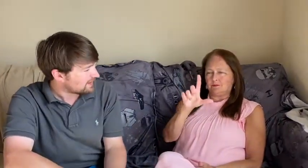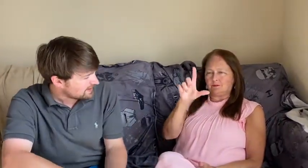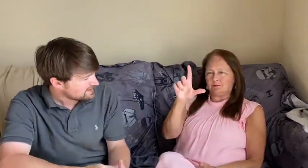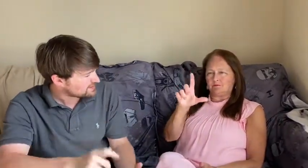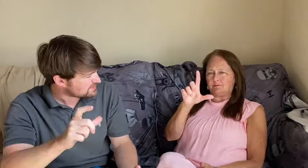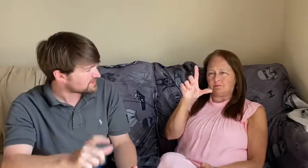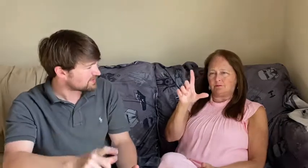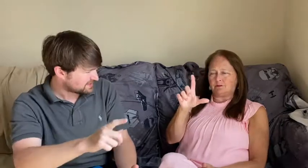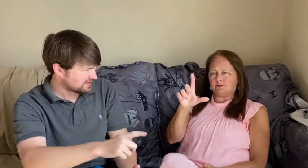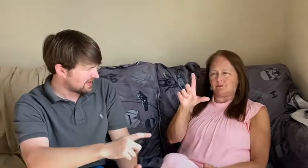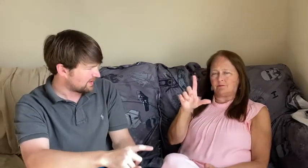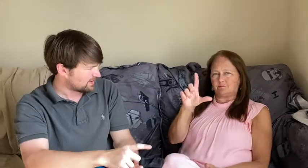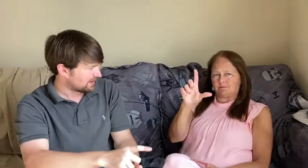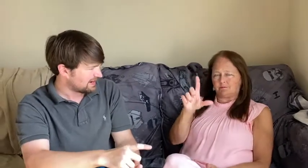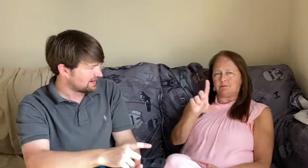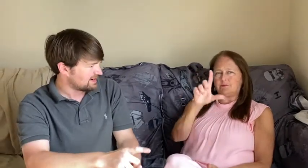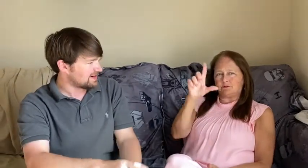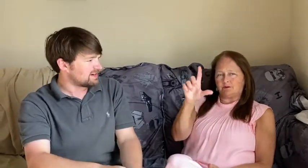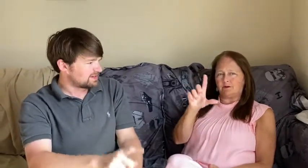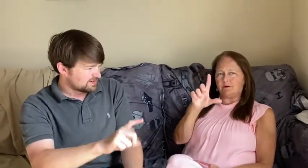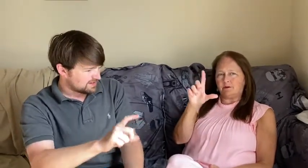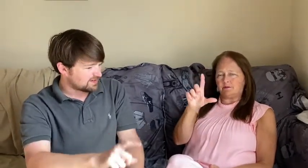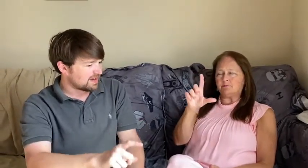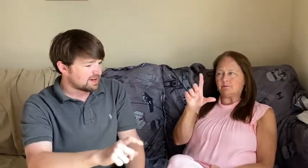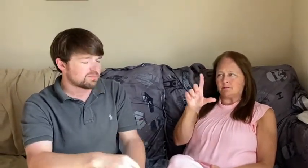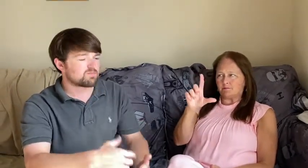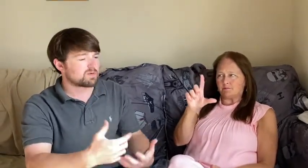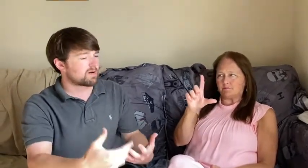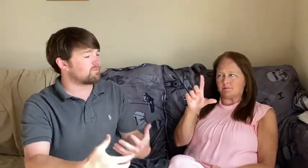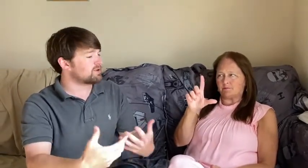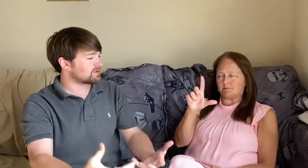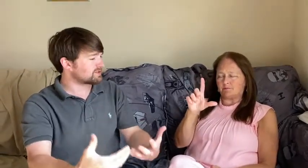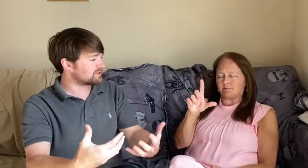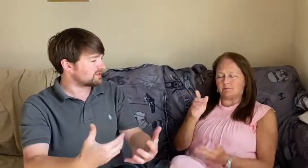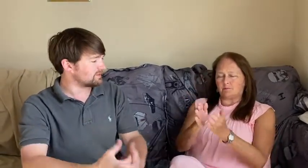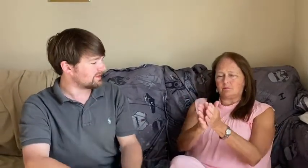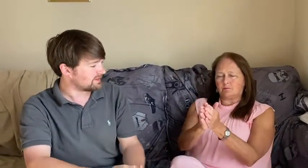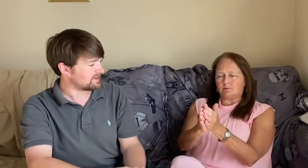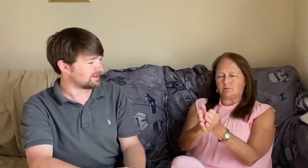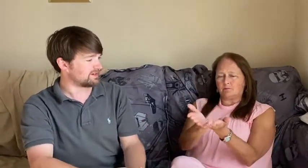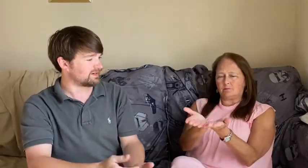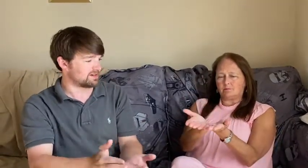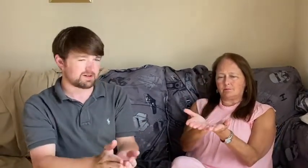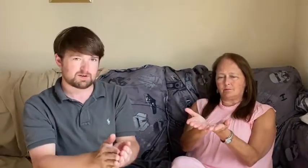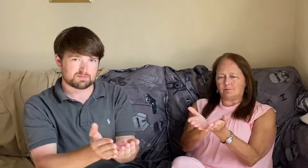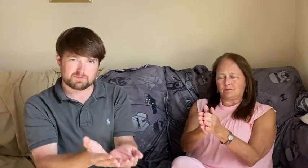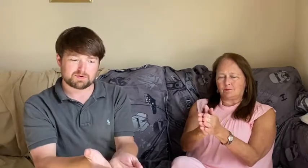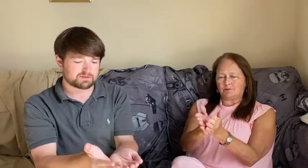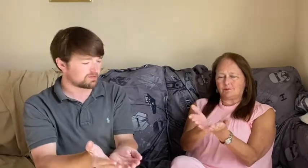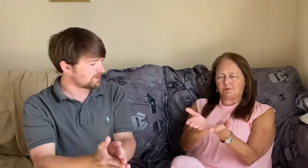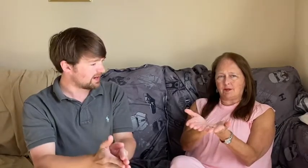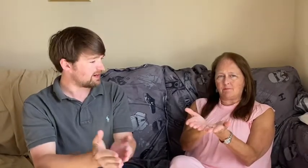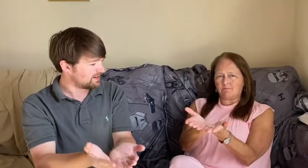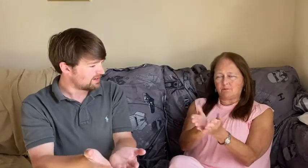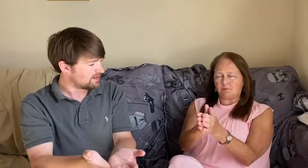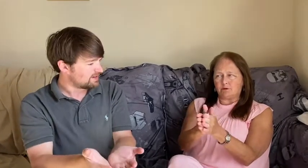Okay, so that's the L, right? This is the letter L. Okay, what about books? Books, It's a okay. sign for book.